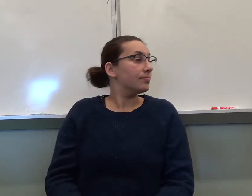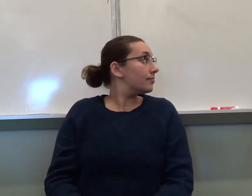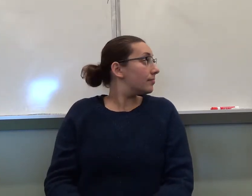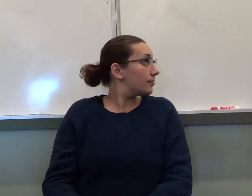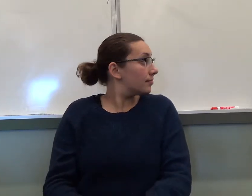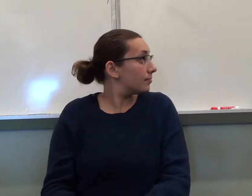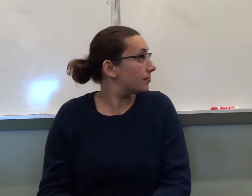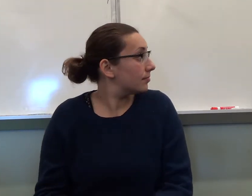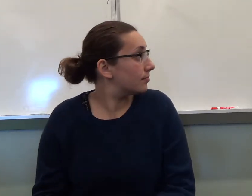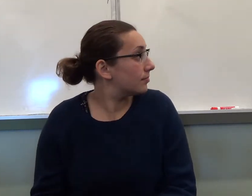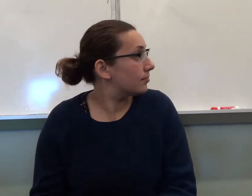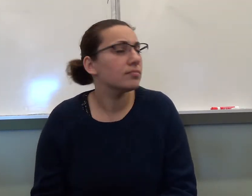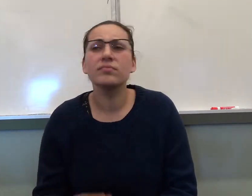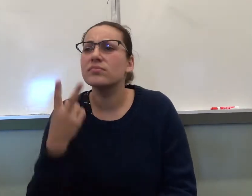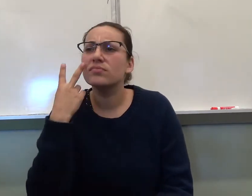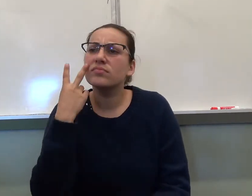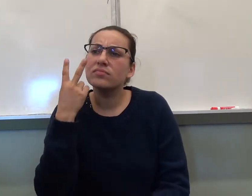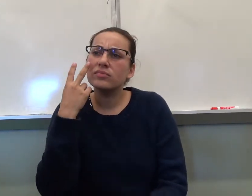So let's see how this works out.